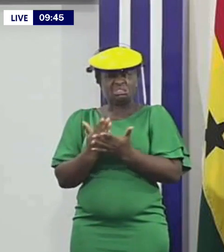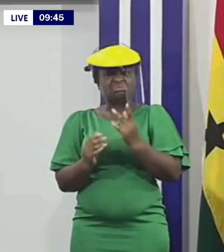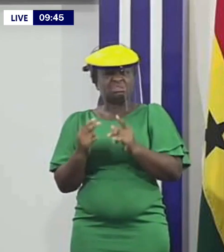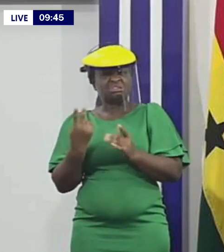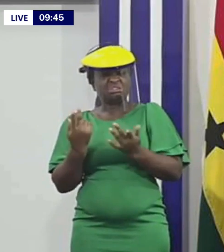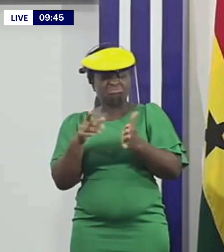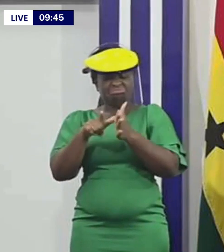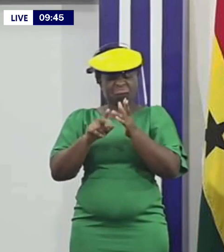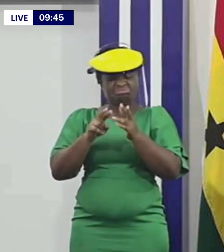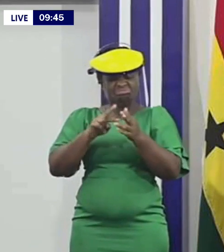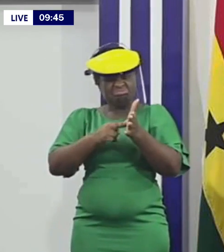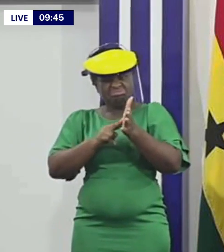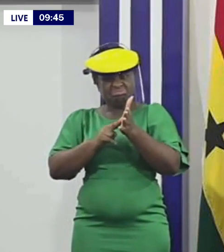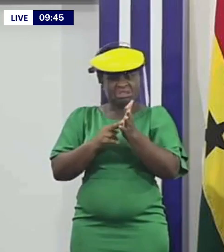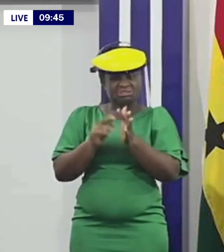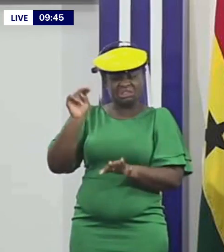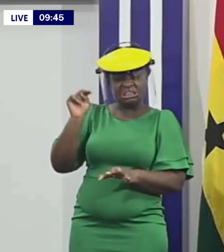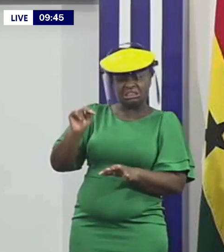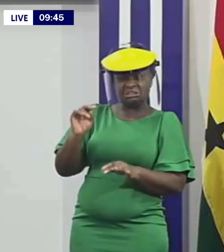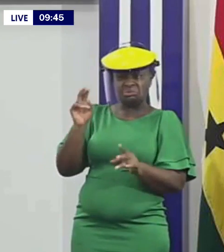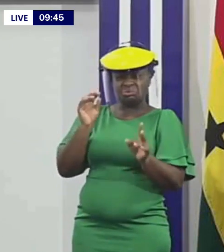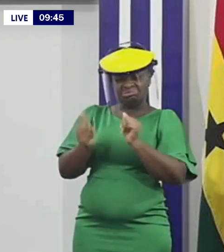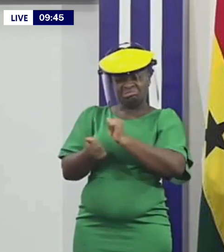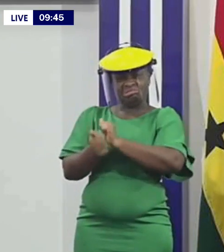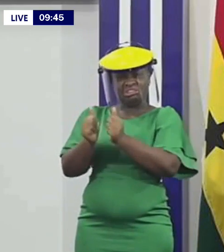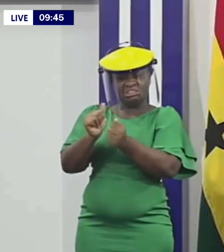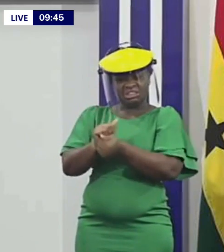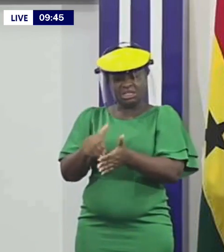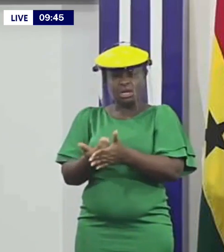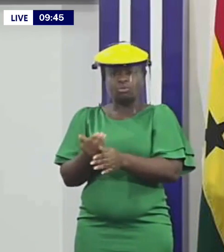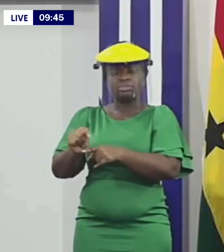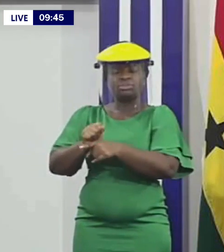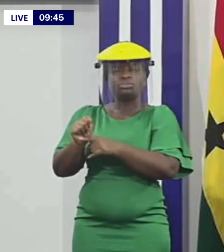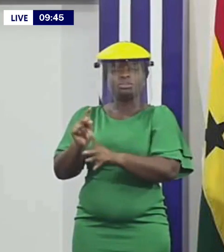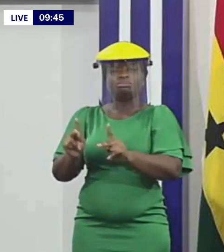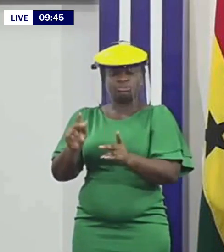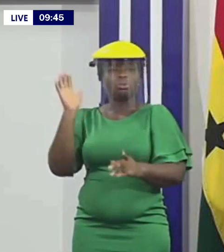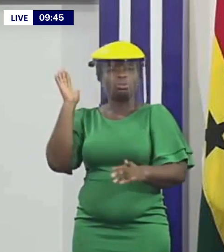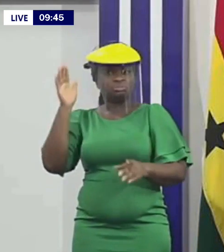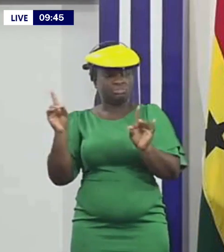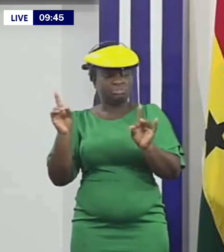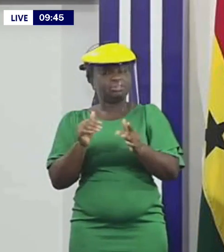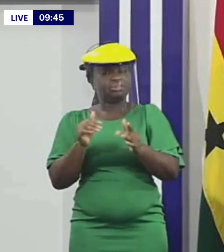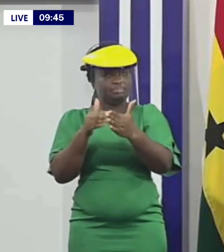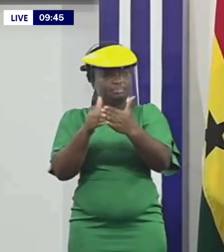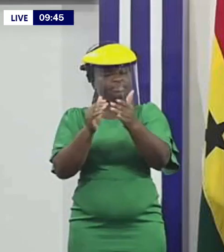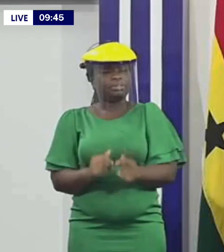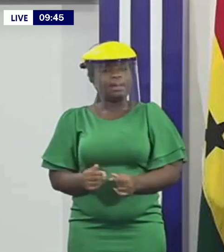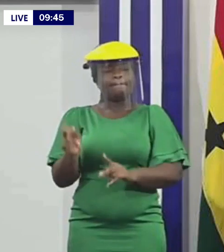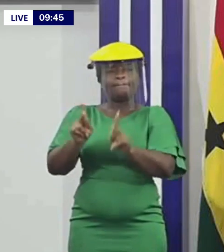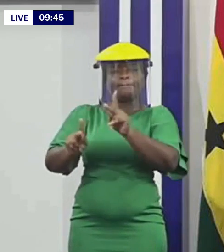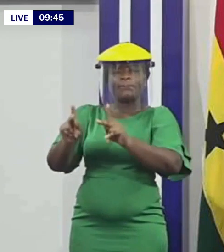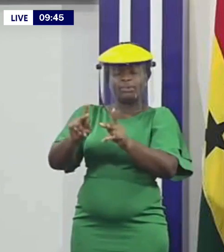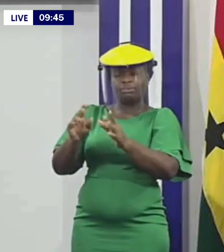them. You review this, and if you need to revise our treatment regimen, you do that accordingly. Patients